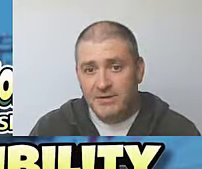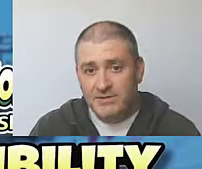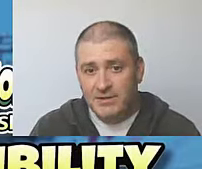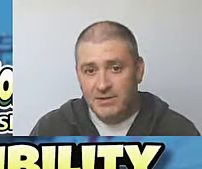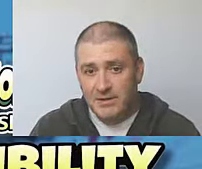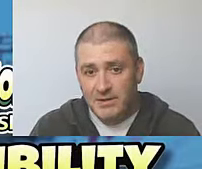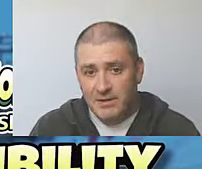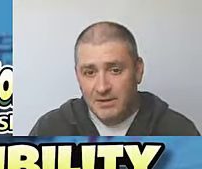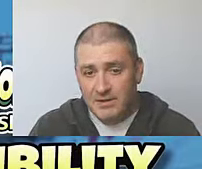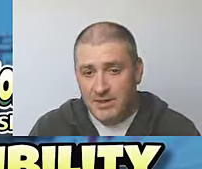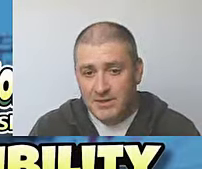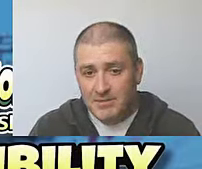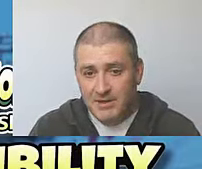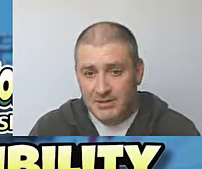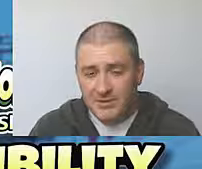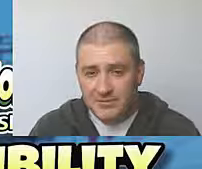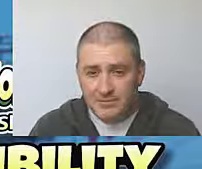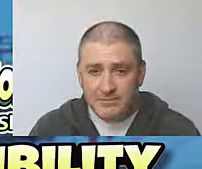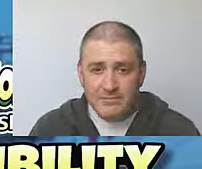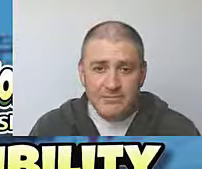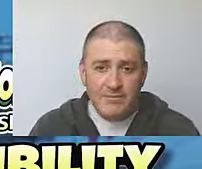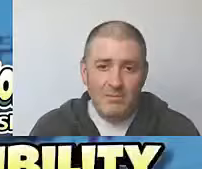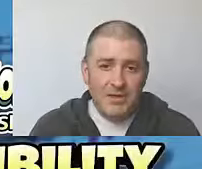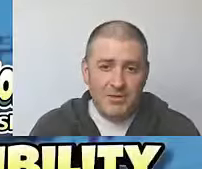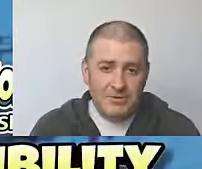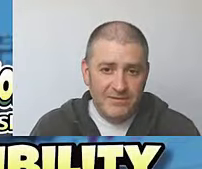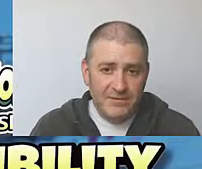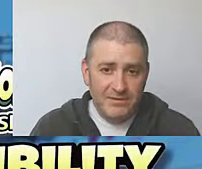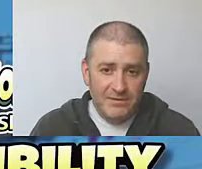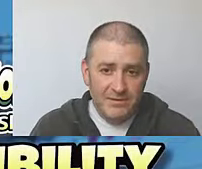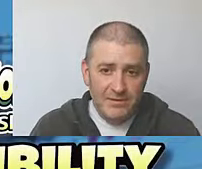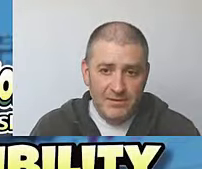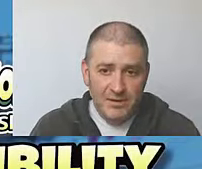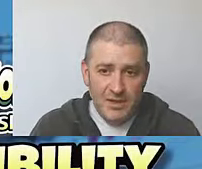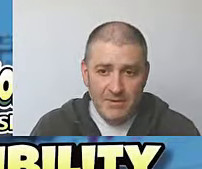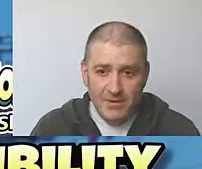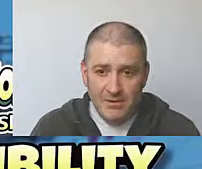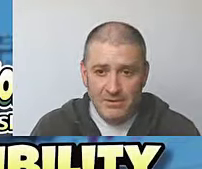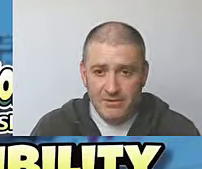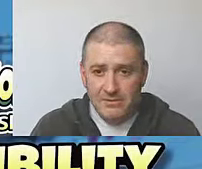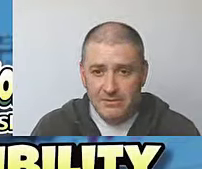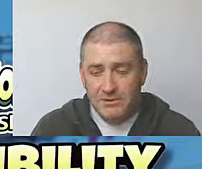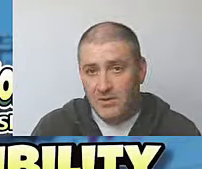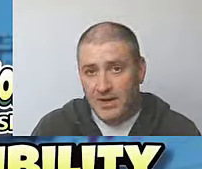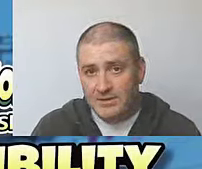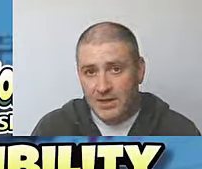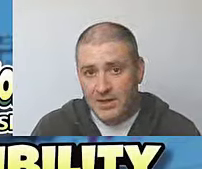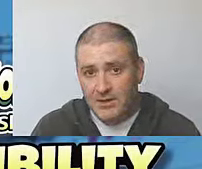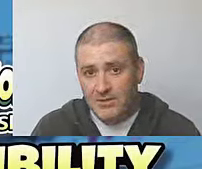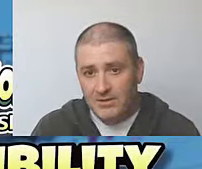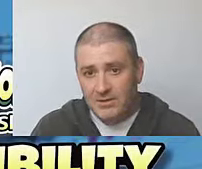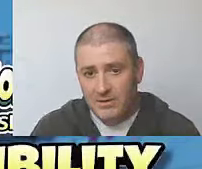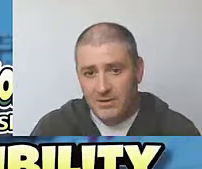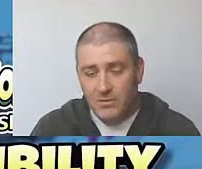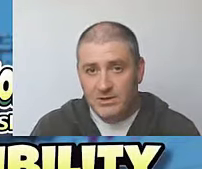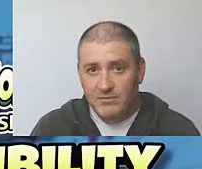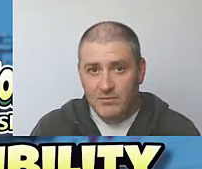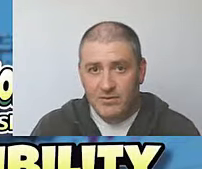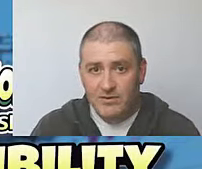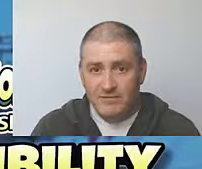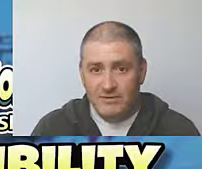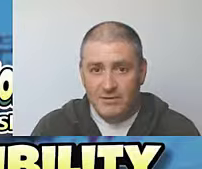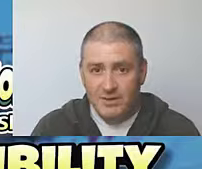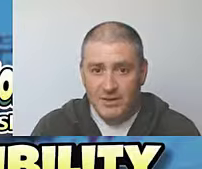Abiotic Factor, Slay the Spire 2, Black Ops 7, Keeper, 2XKO, World